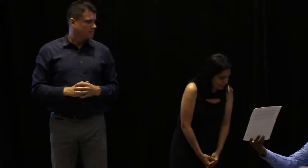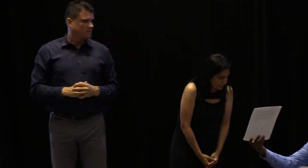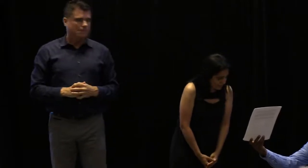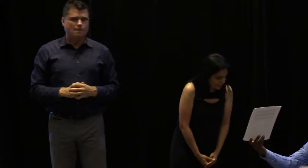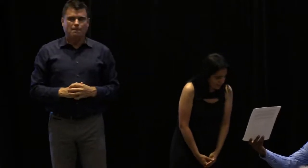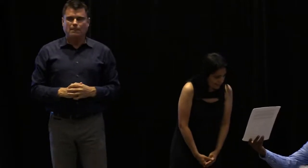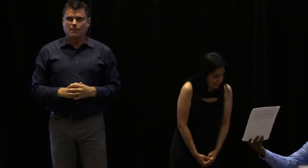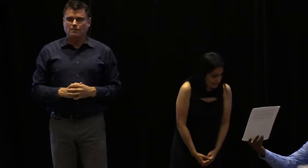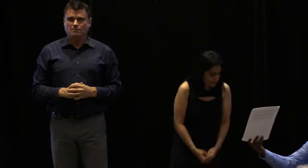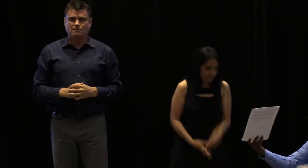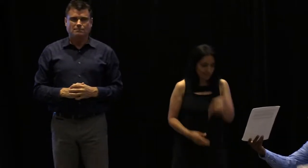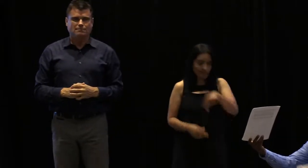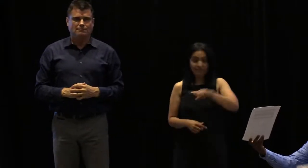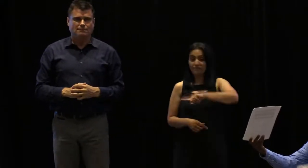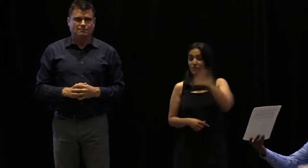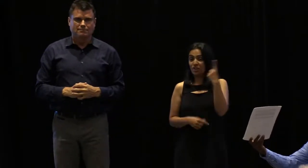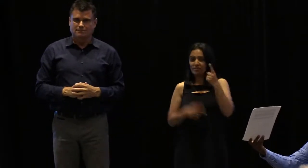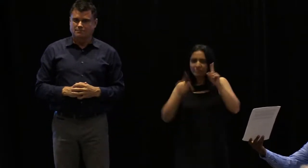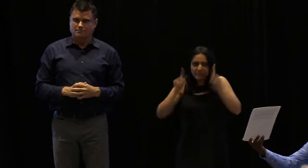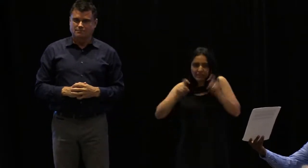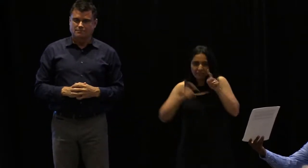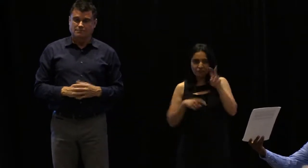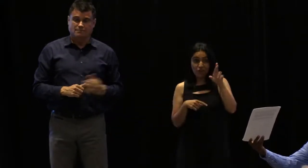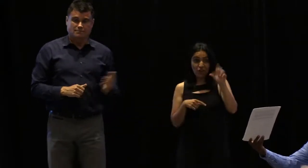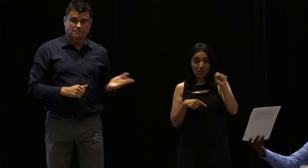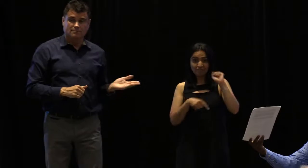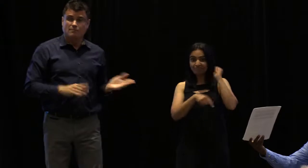into one whole.